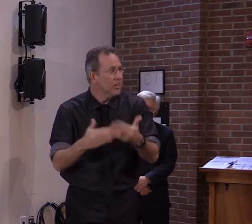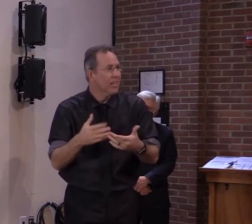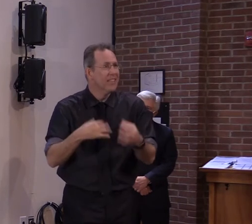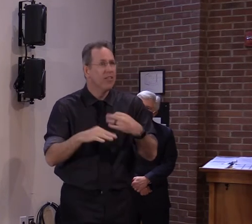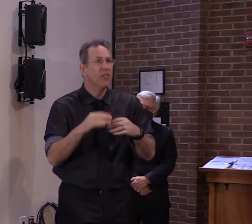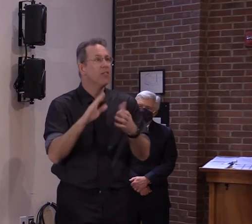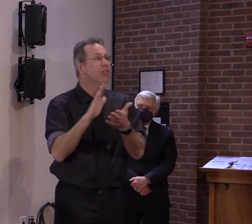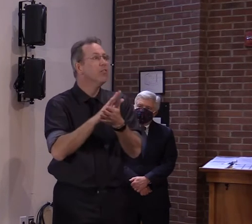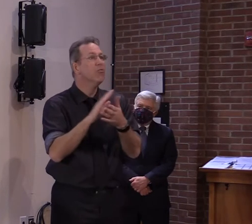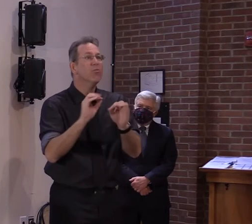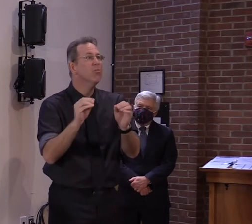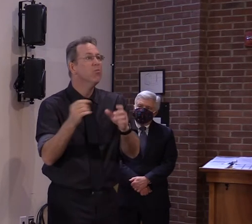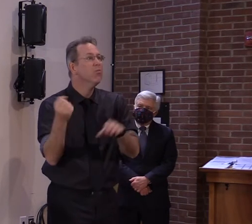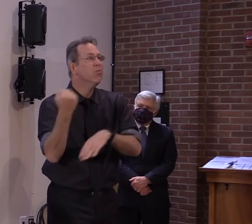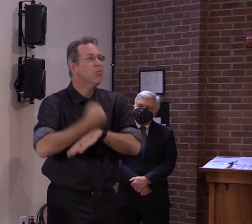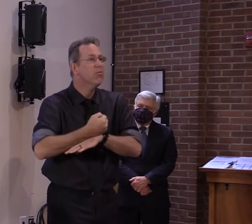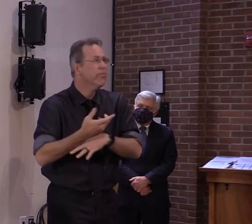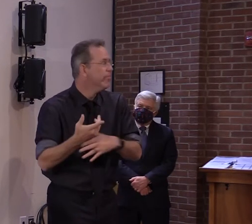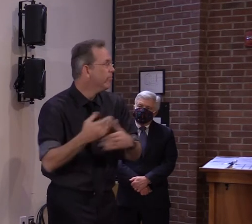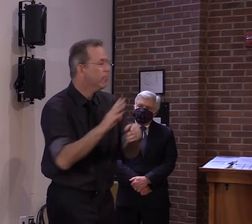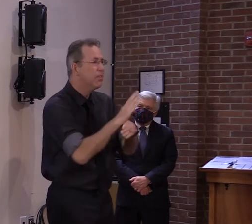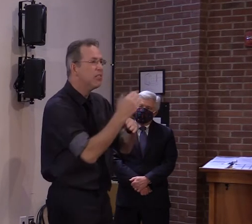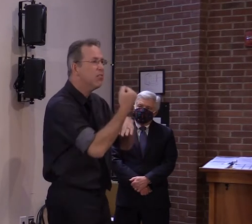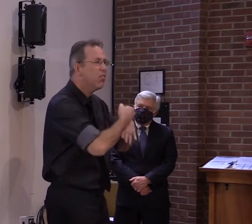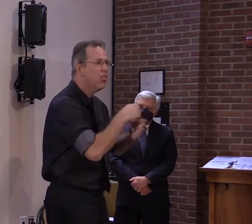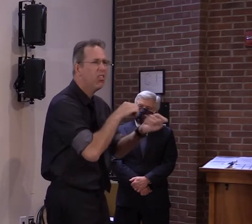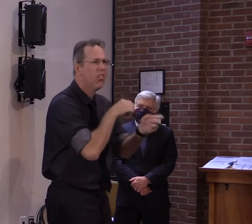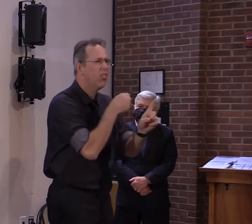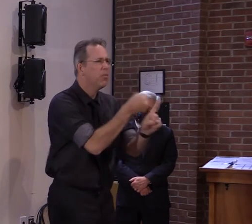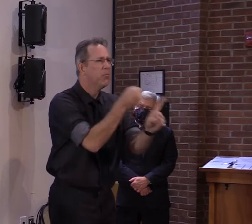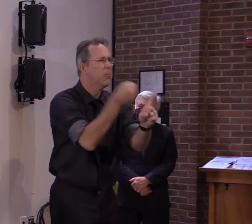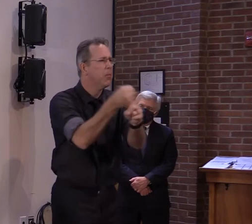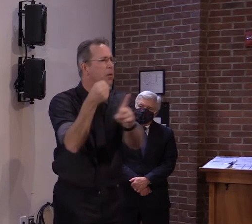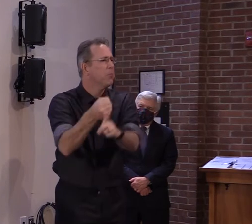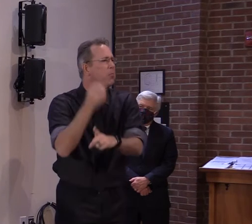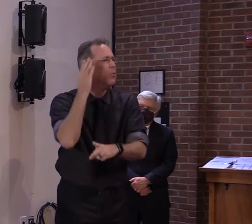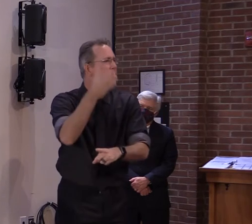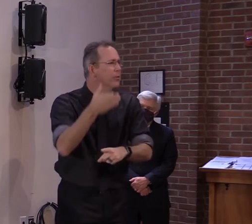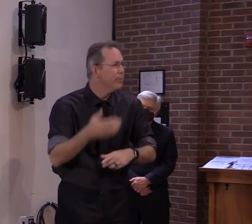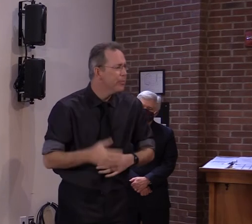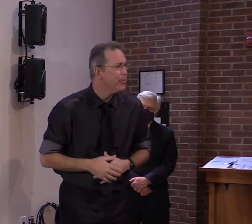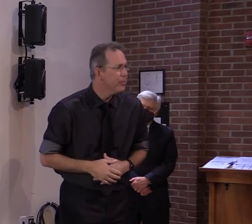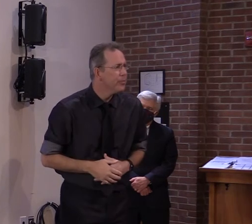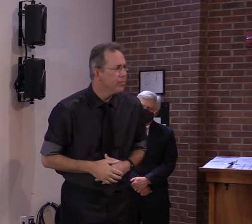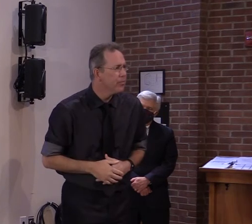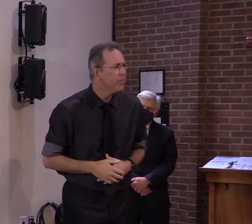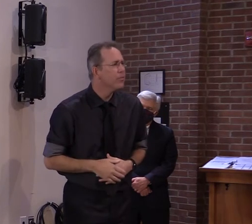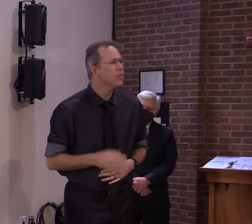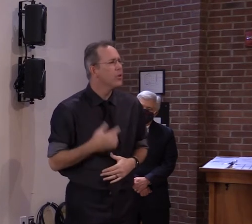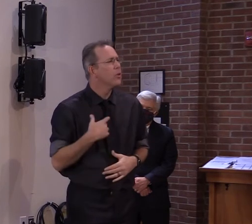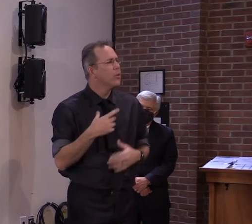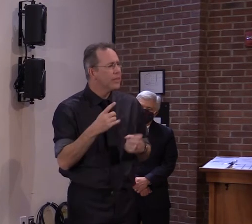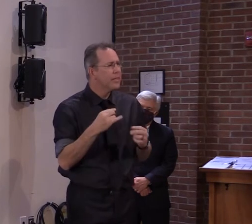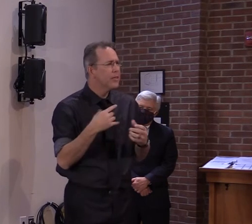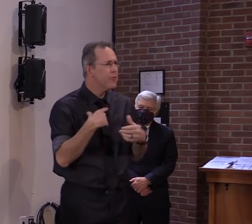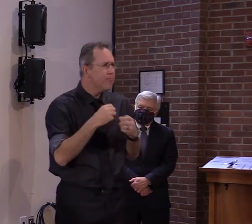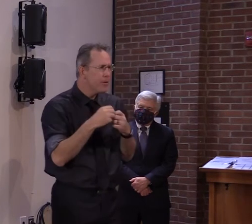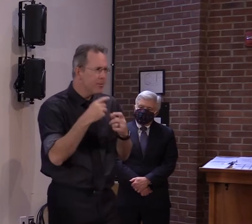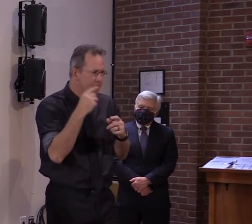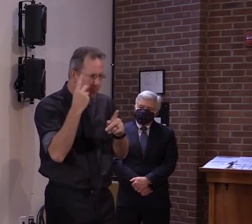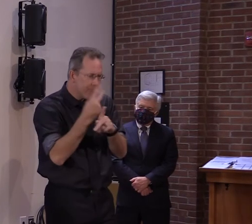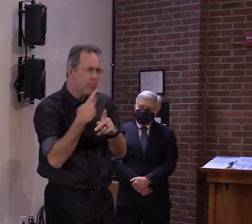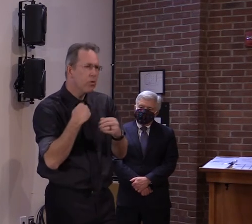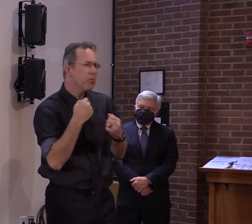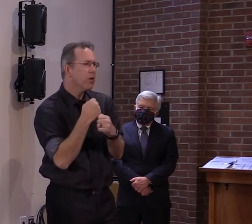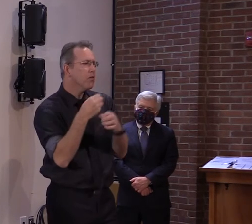employees in meetings in person, when they can do it remotely. So we've made choices based on common sense,